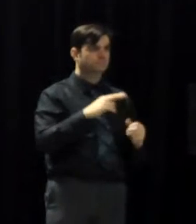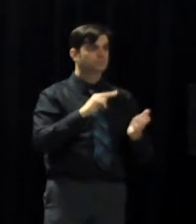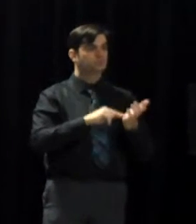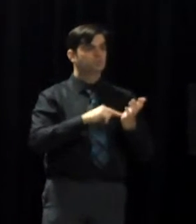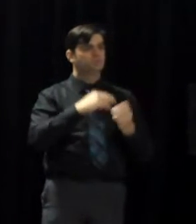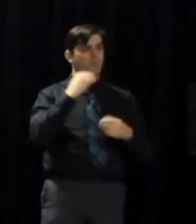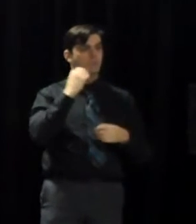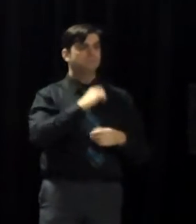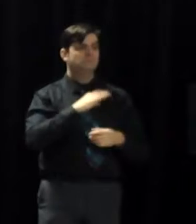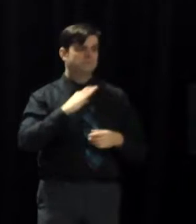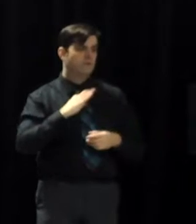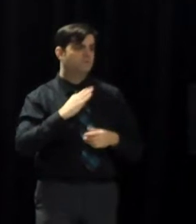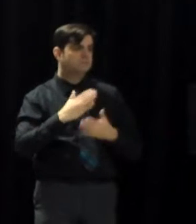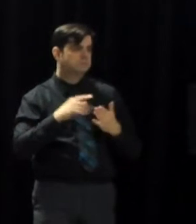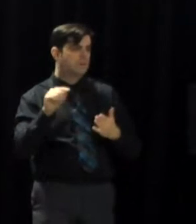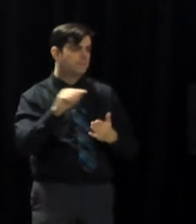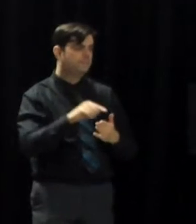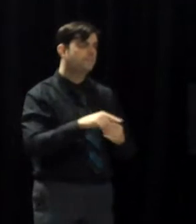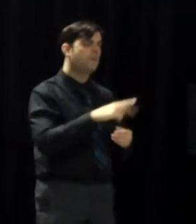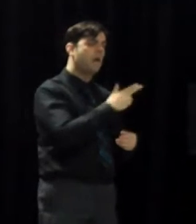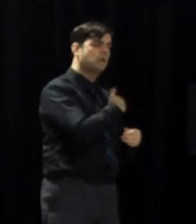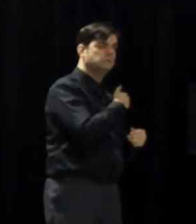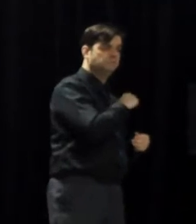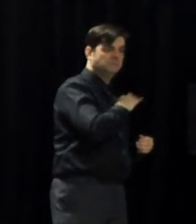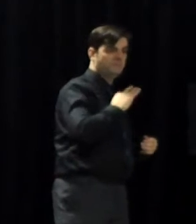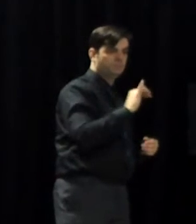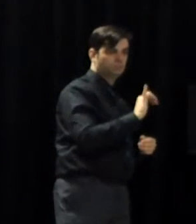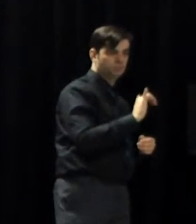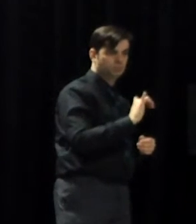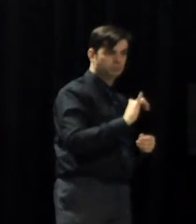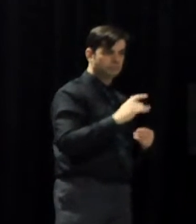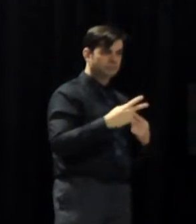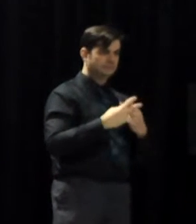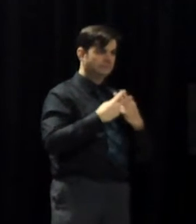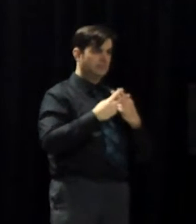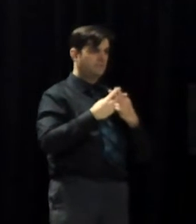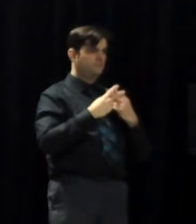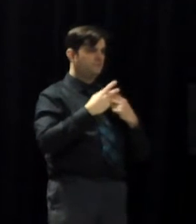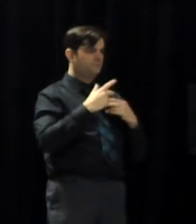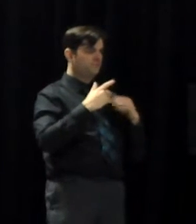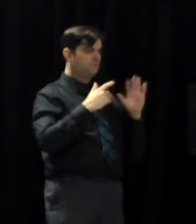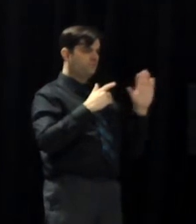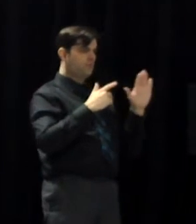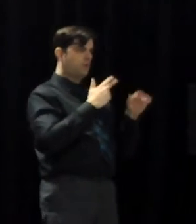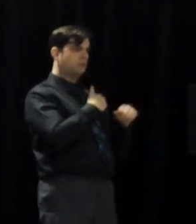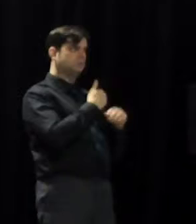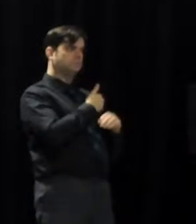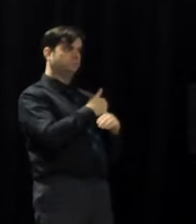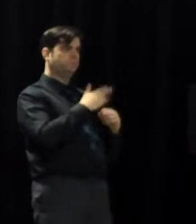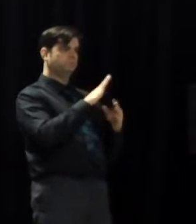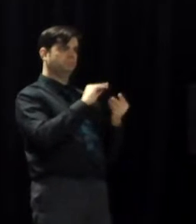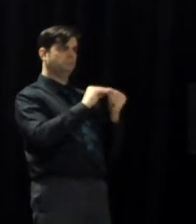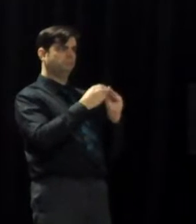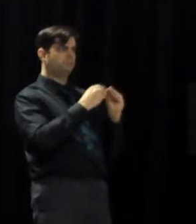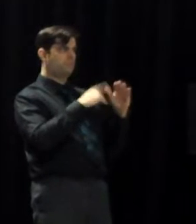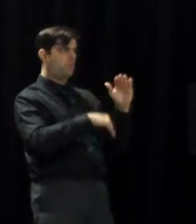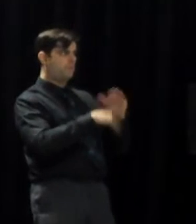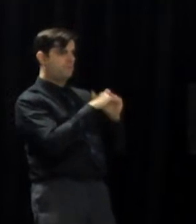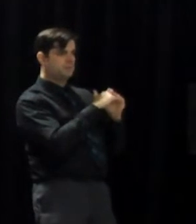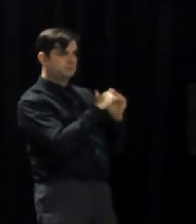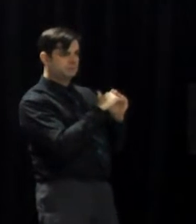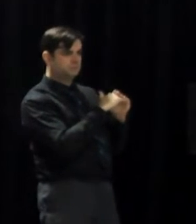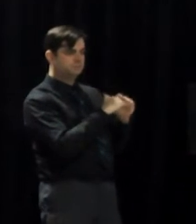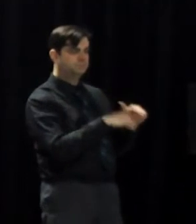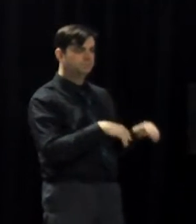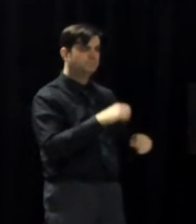hospital personnel, because we're saving hospital capacity as well. So these staff would be just for this building, though.